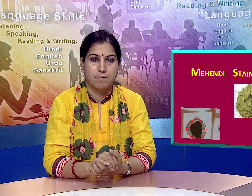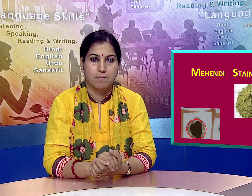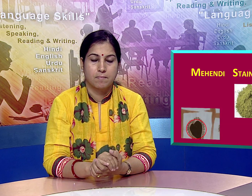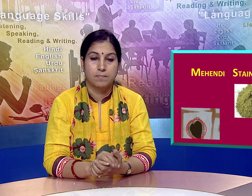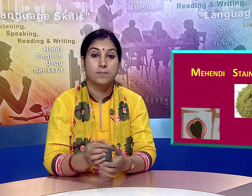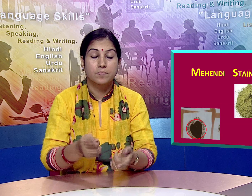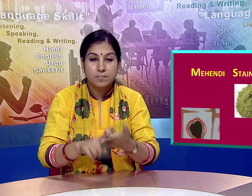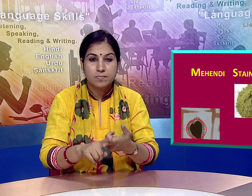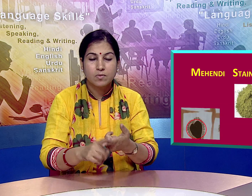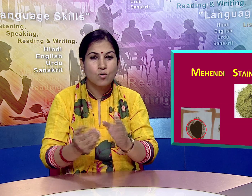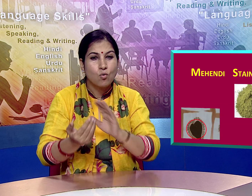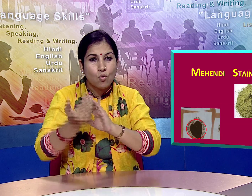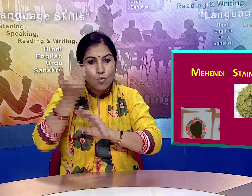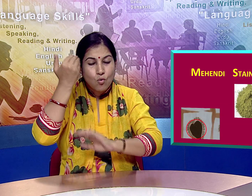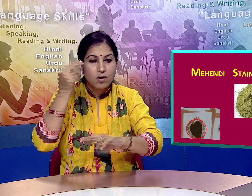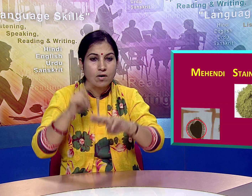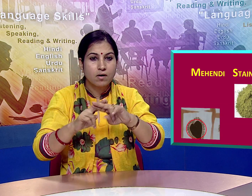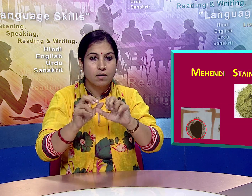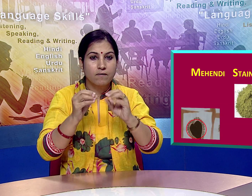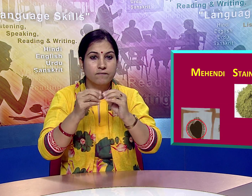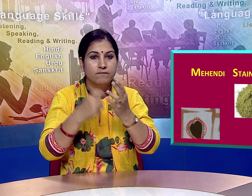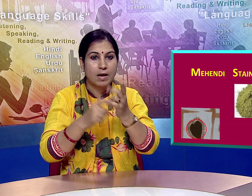In case of the old fabric,